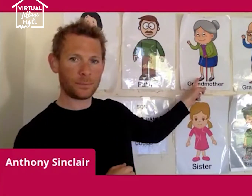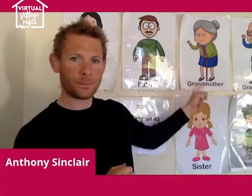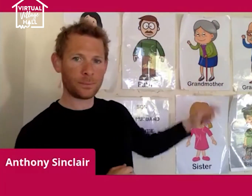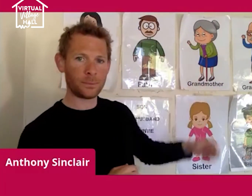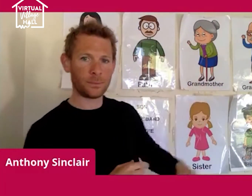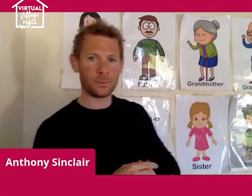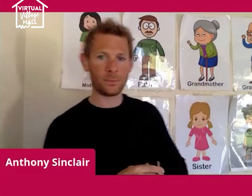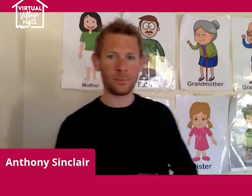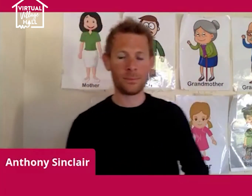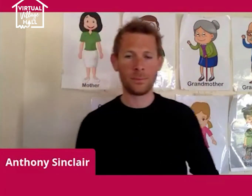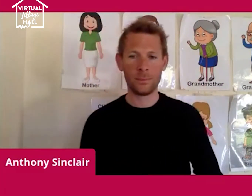Grandmother,